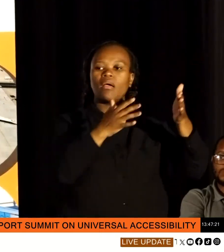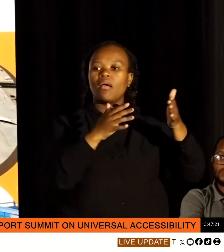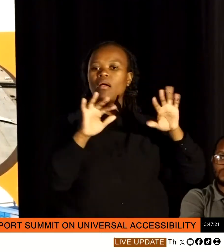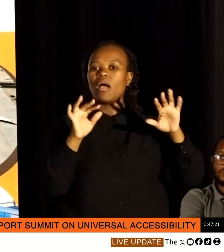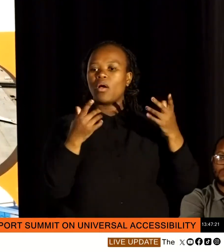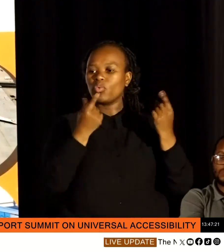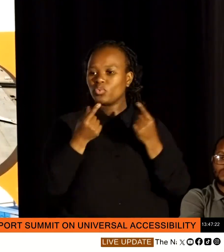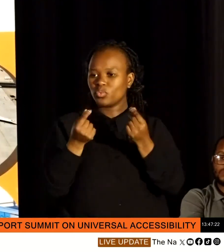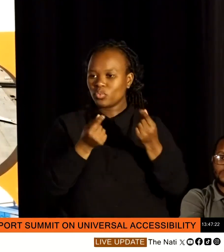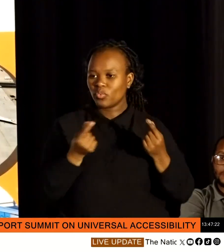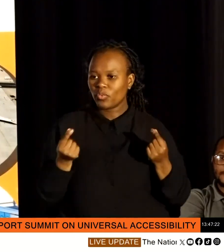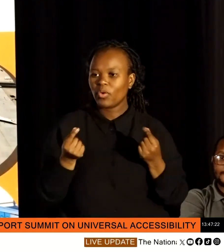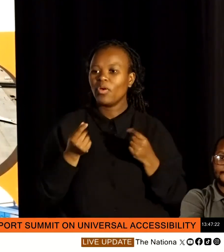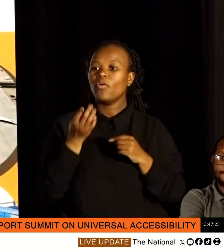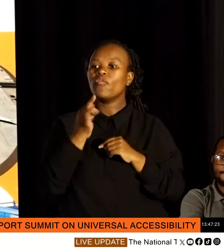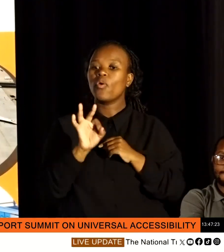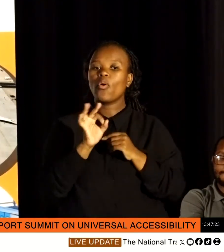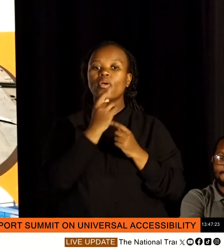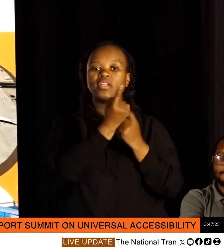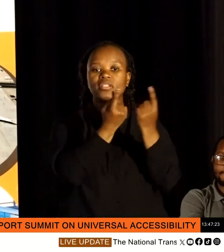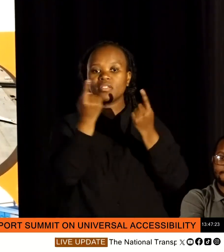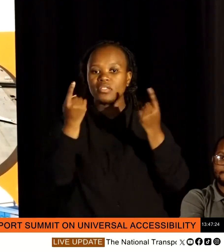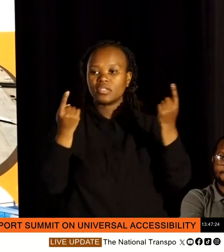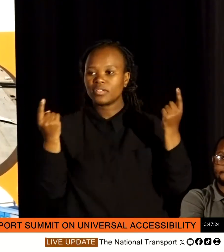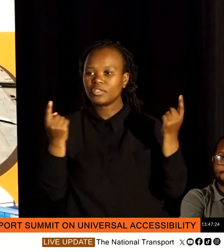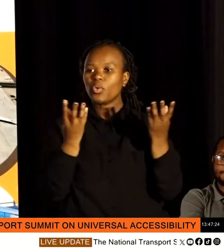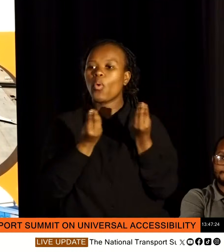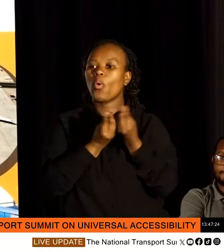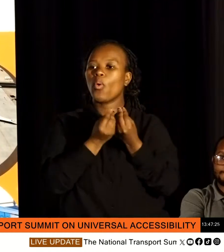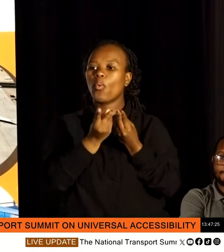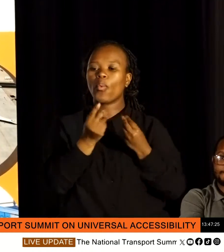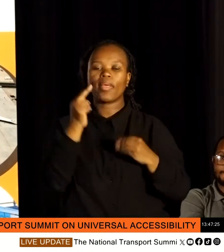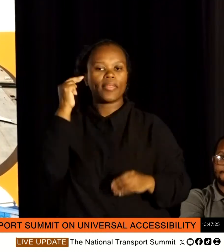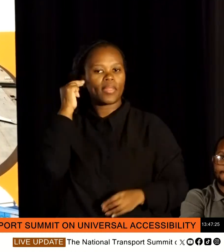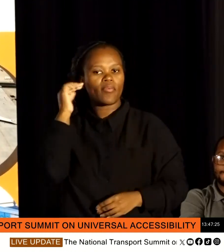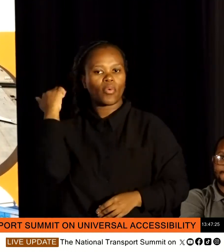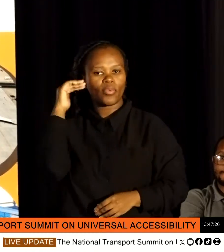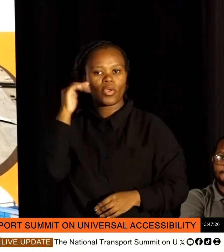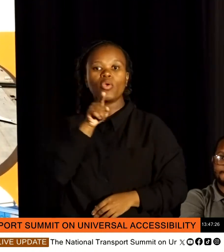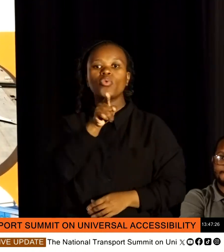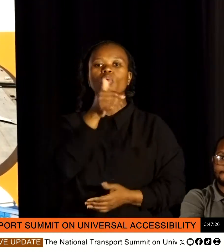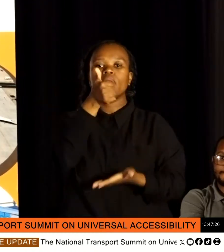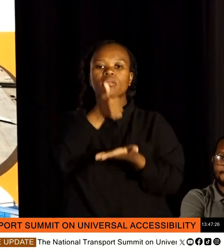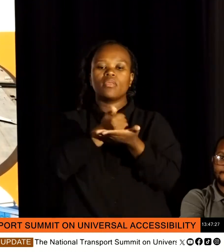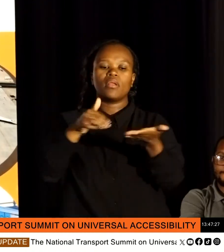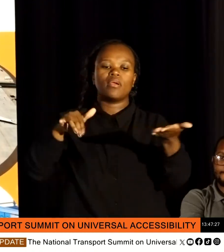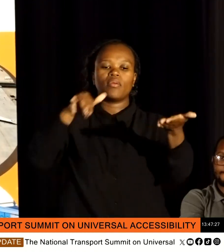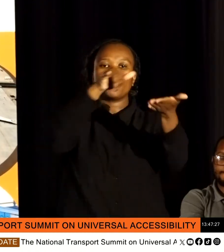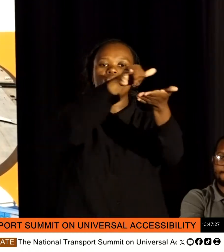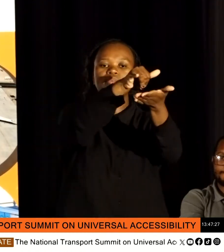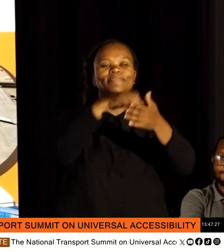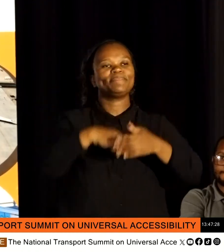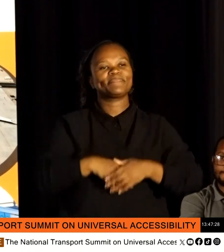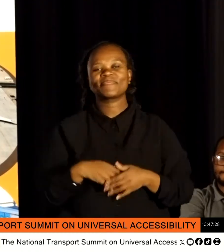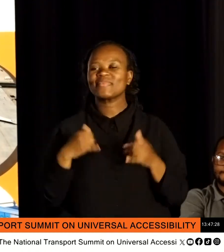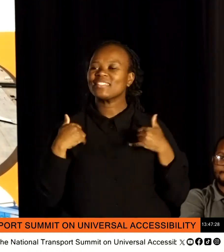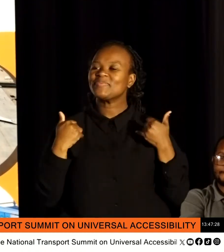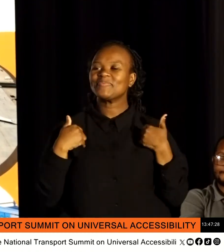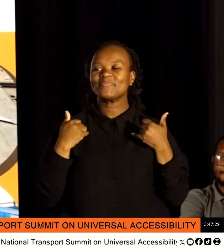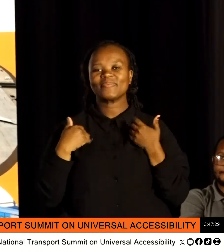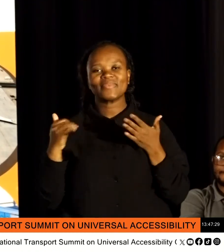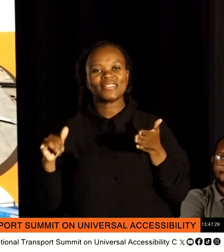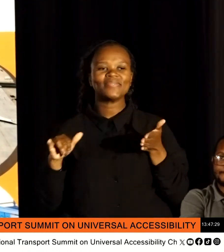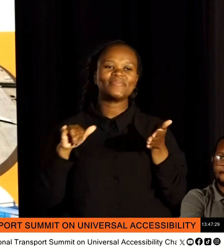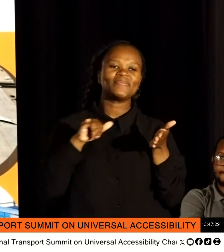lack provisions for individuals with hearing impairment. You are sitting on your flight, about to enjoy your journey, going to